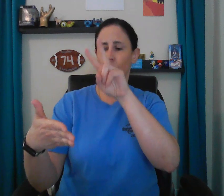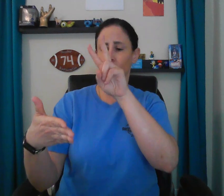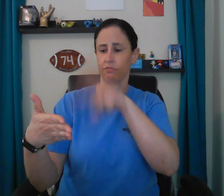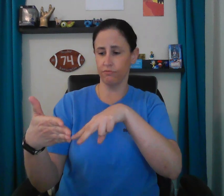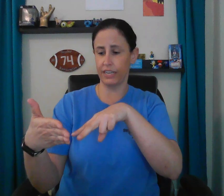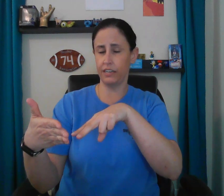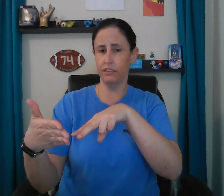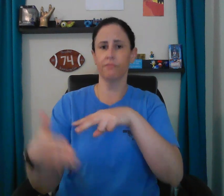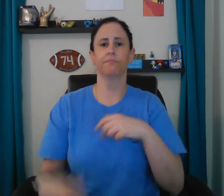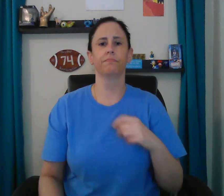or read.